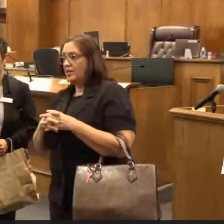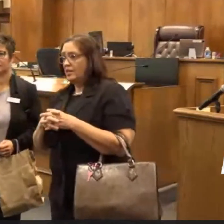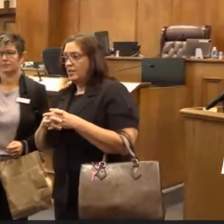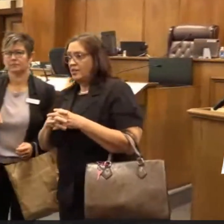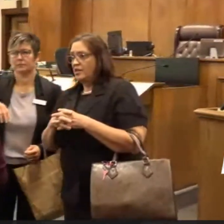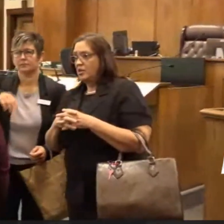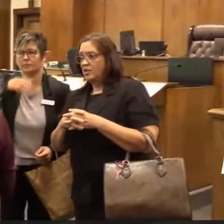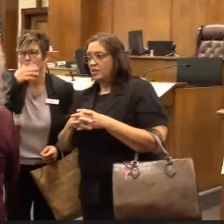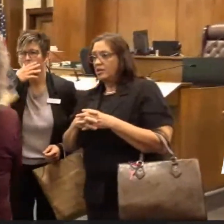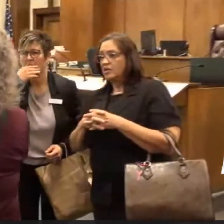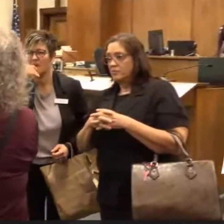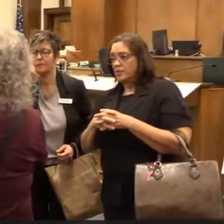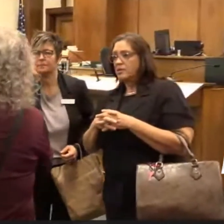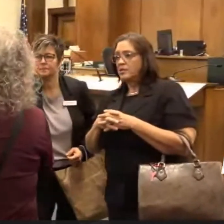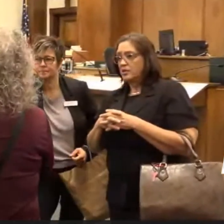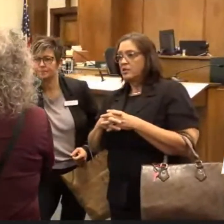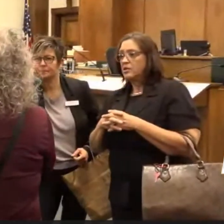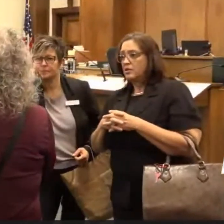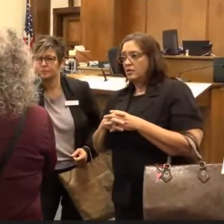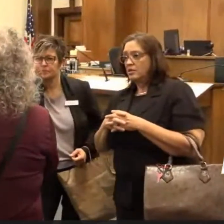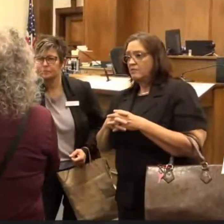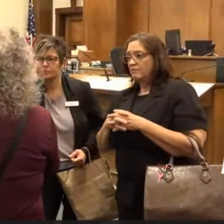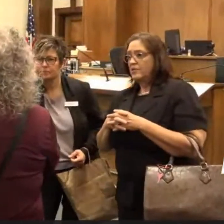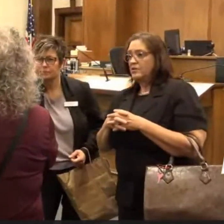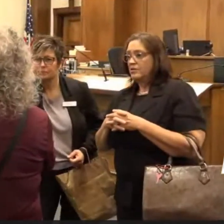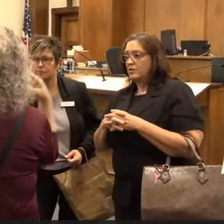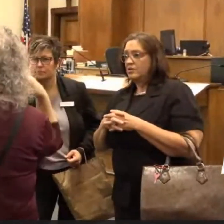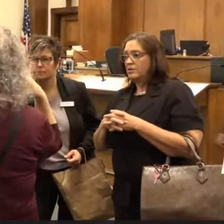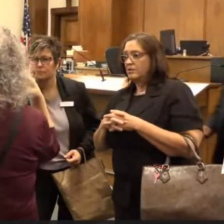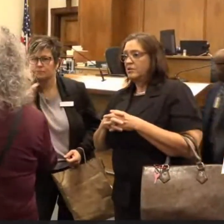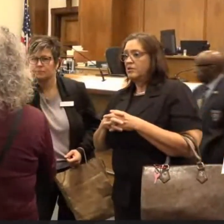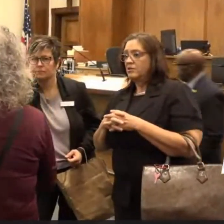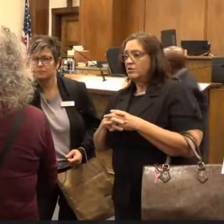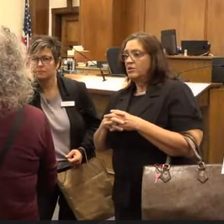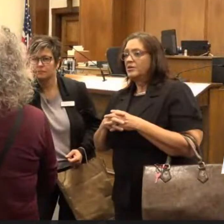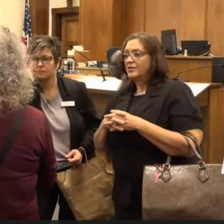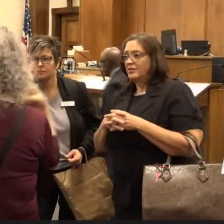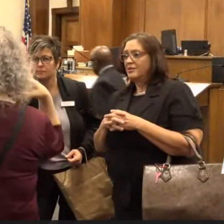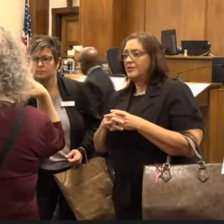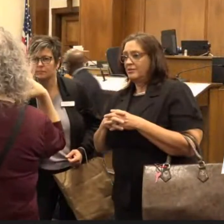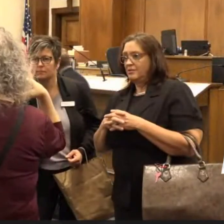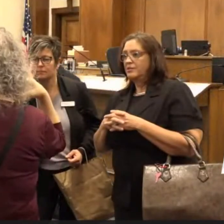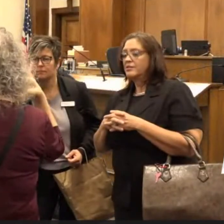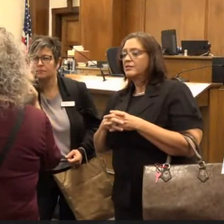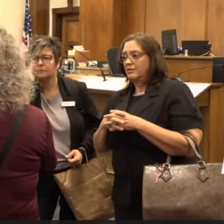Yeah. Now it's not custom. I'm terrified. Now it's new style.